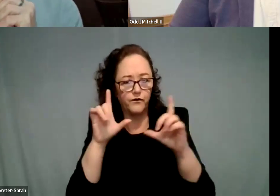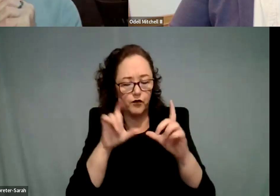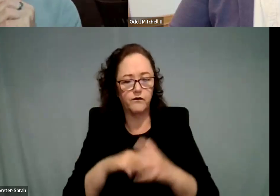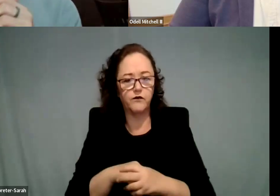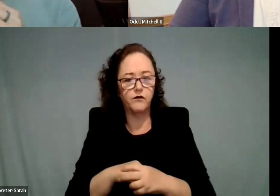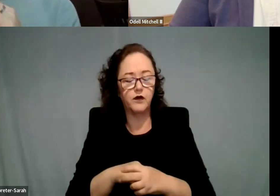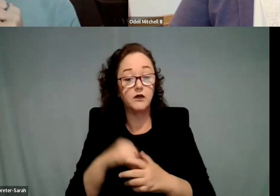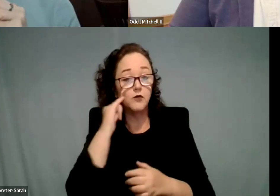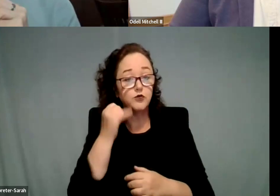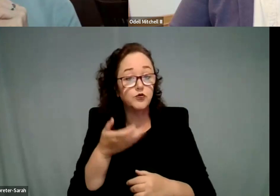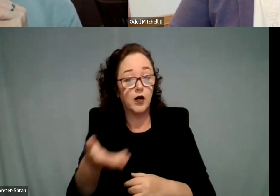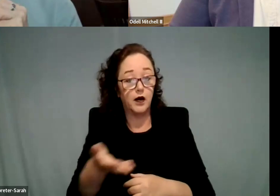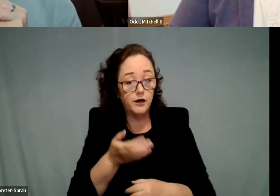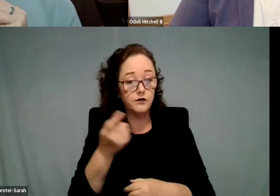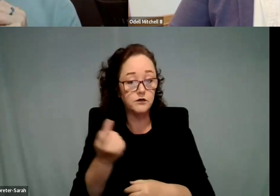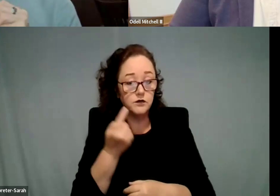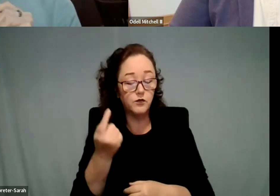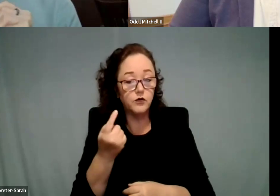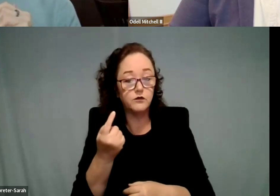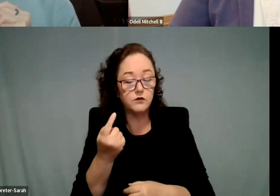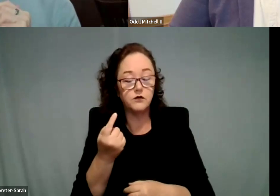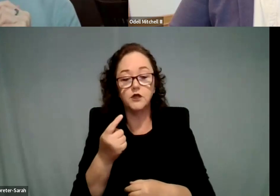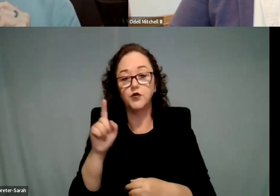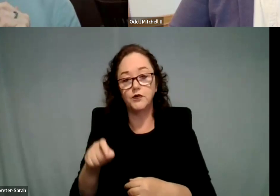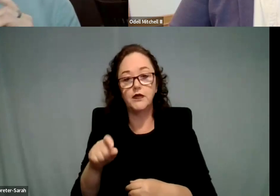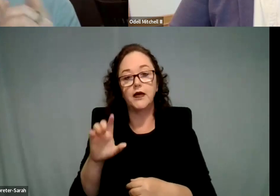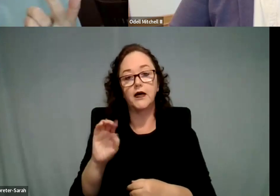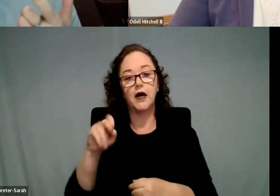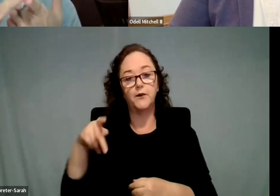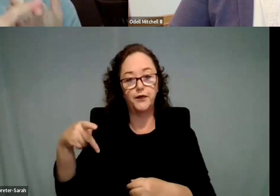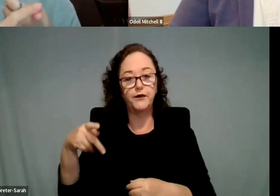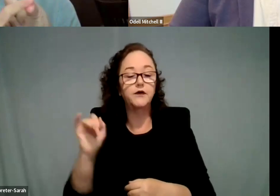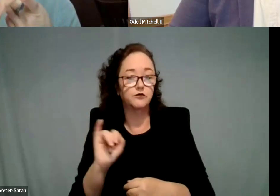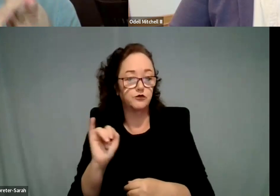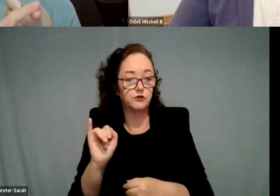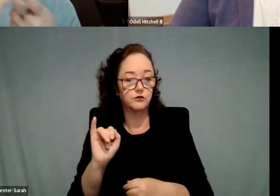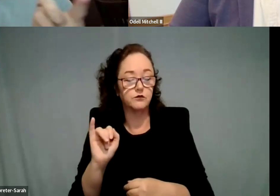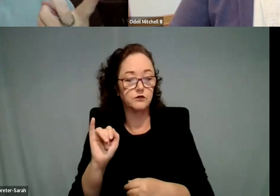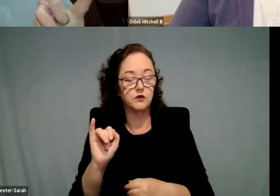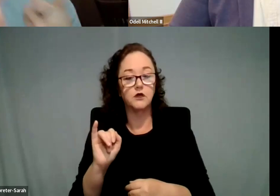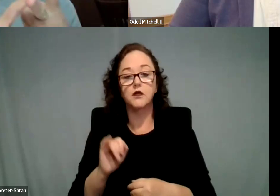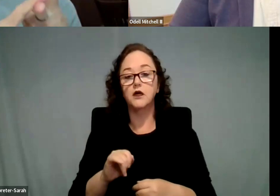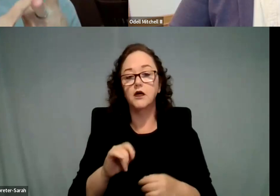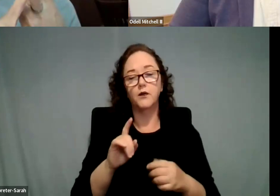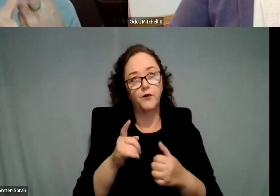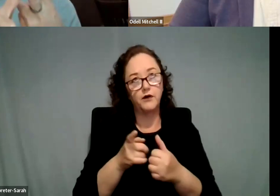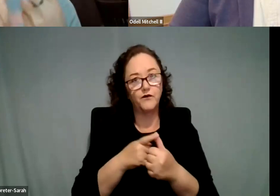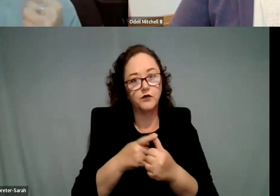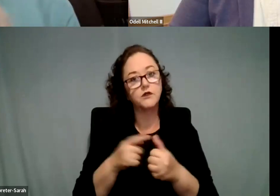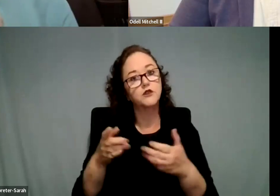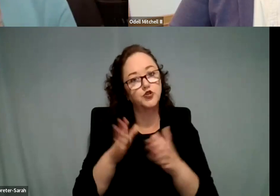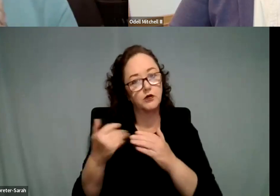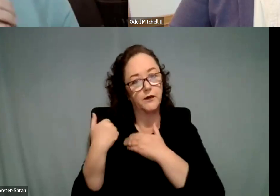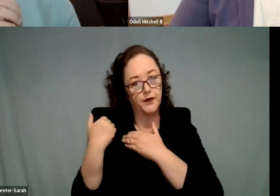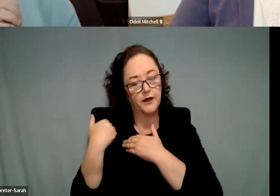hire anyone at some point, then you would want workers' comp insurance. But probably the most basic things when you start are general liability and coverage for your